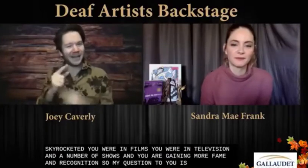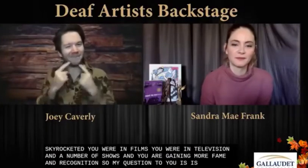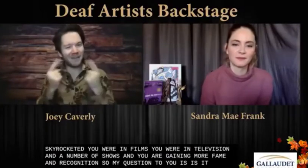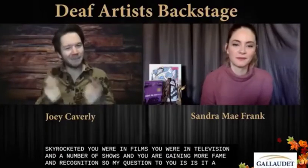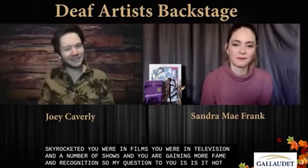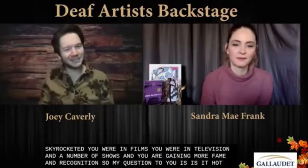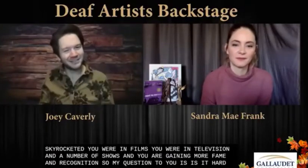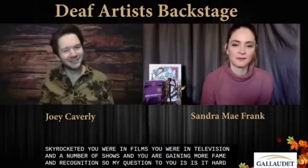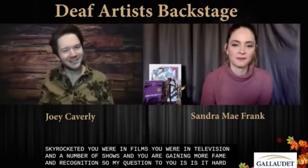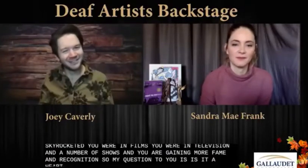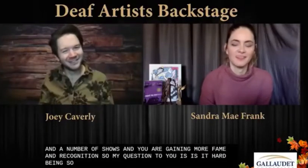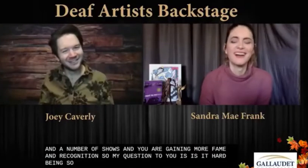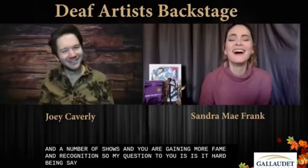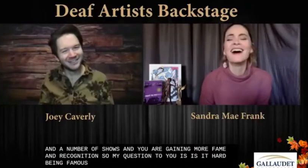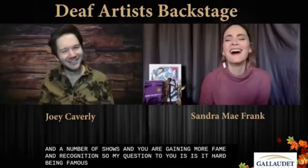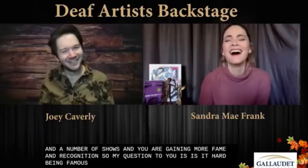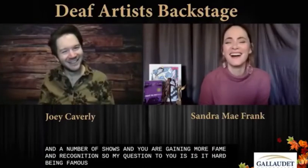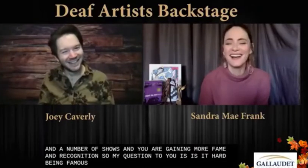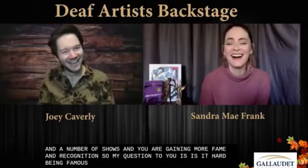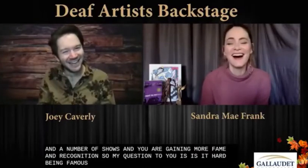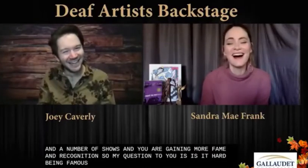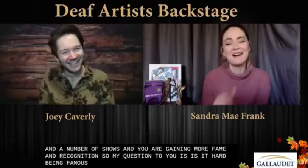is it hard being famous